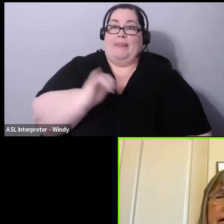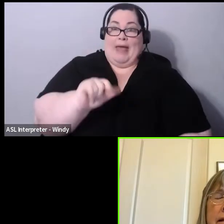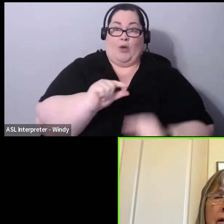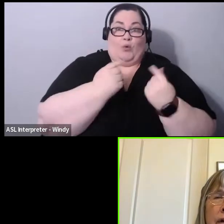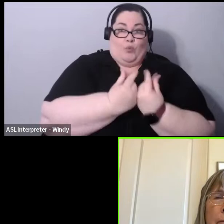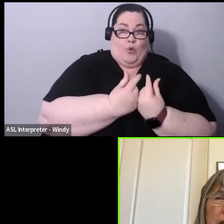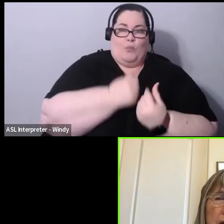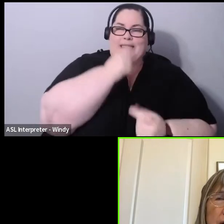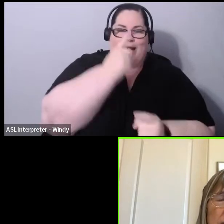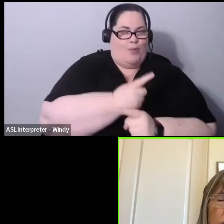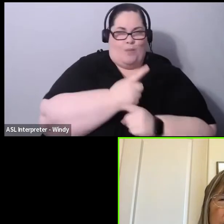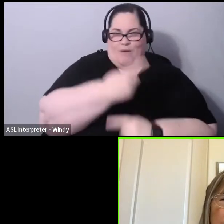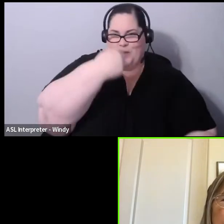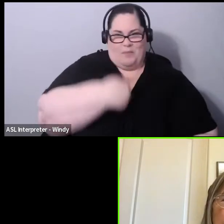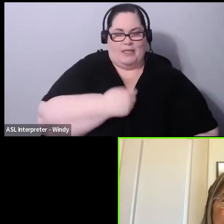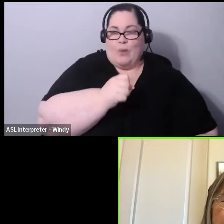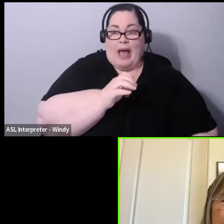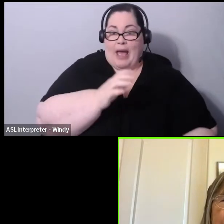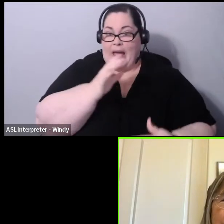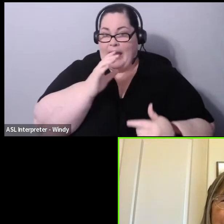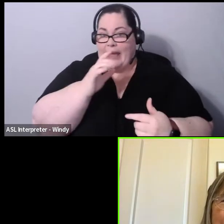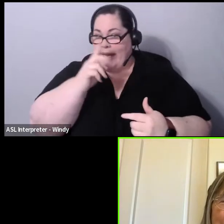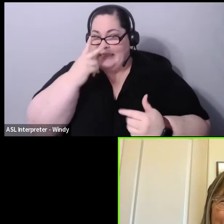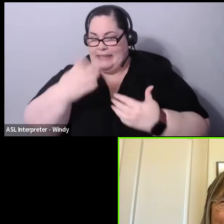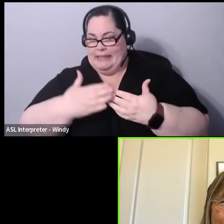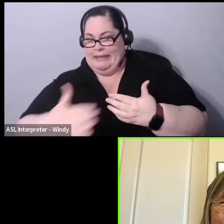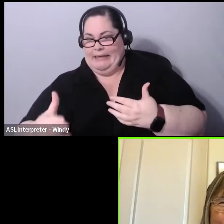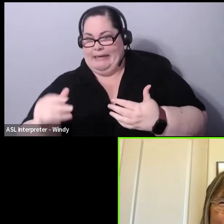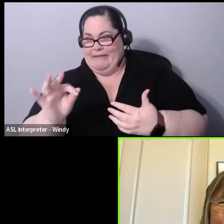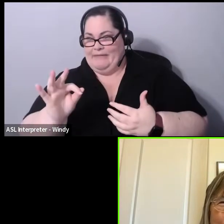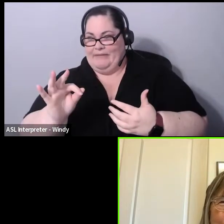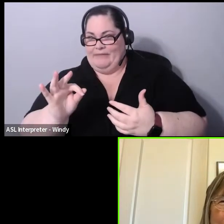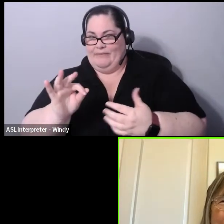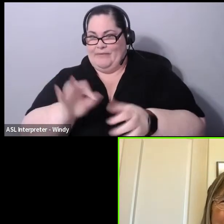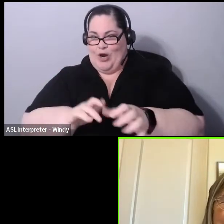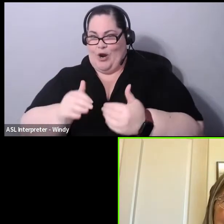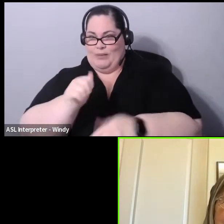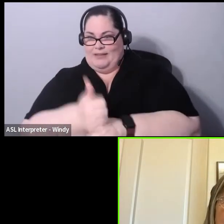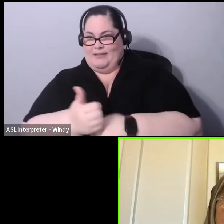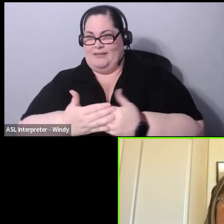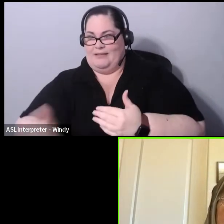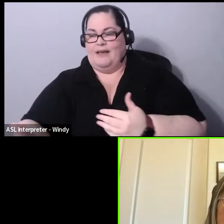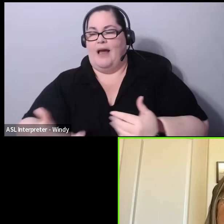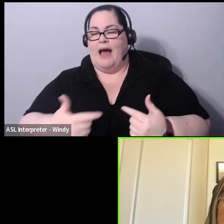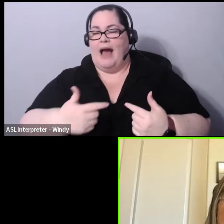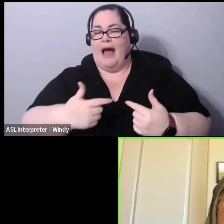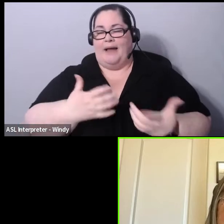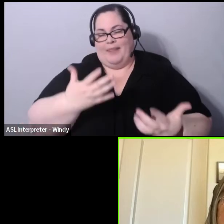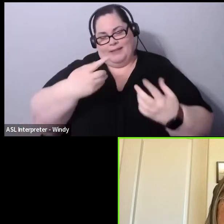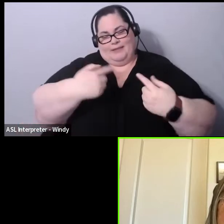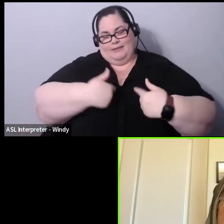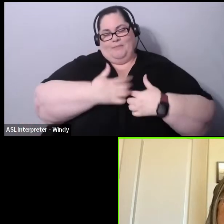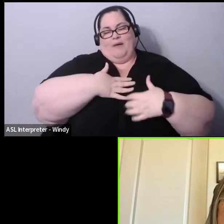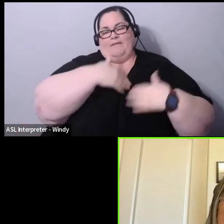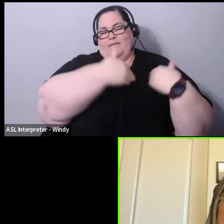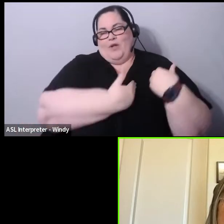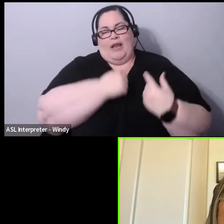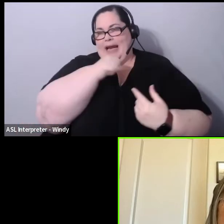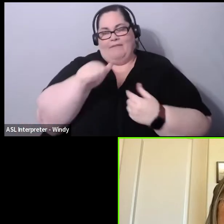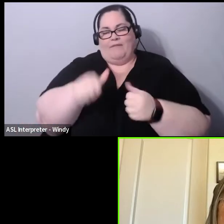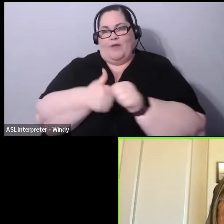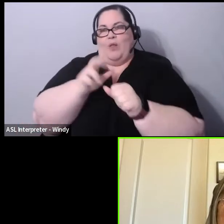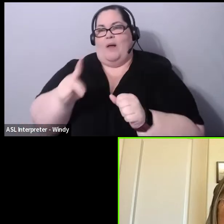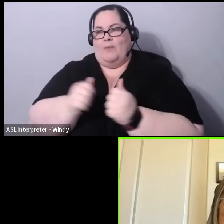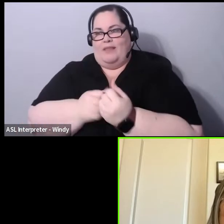I guess that's kind of on me. I didn't follow up with advocating for CART for that meeting, but I guess I